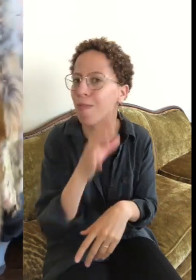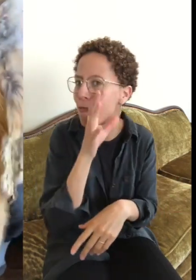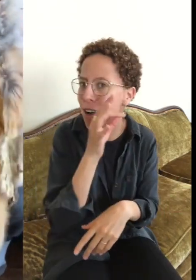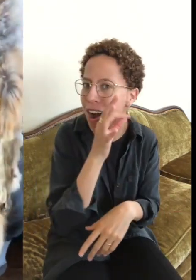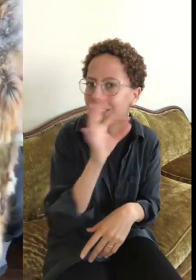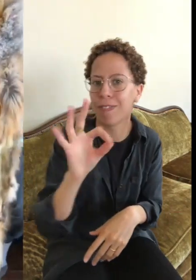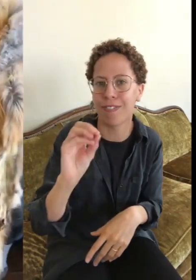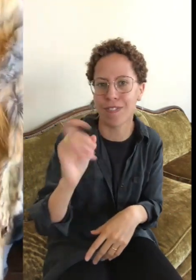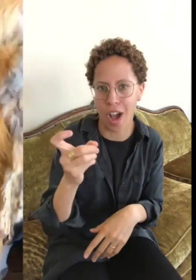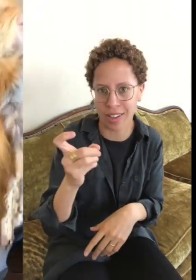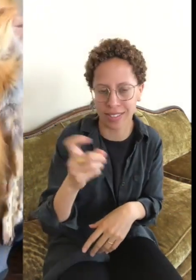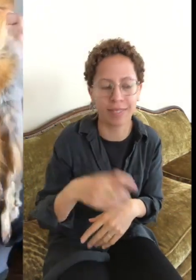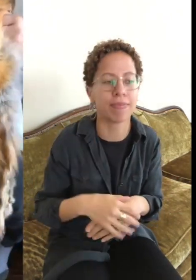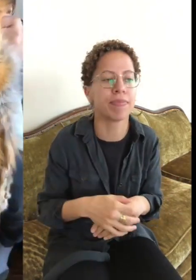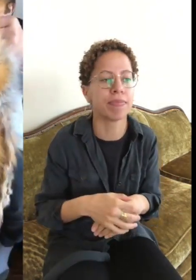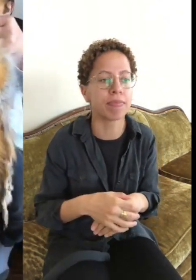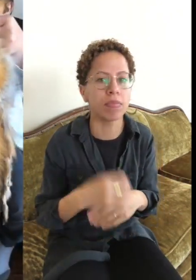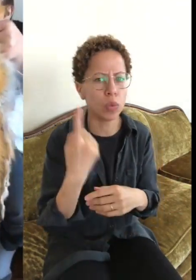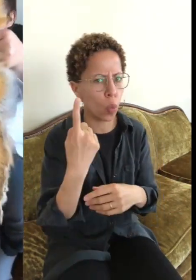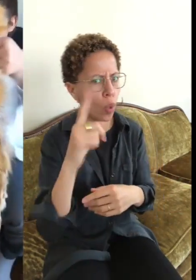though.